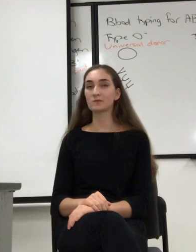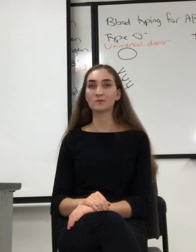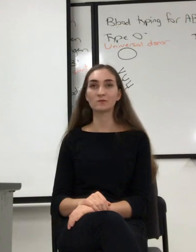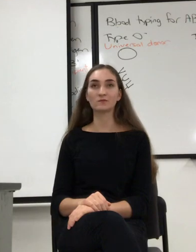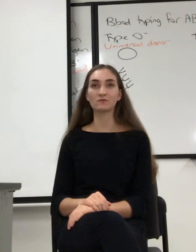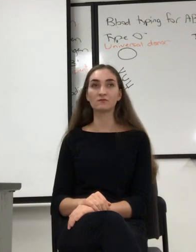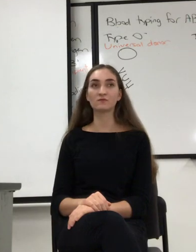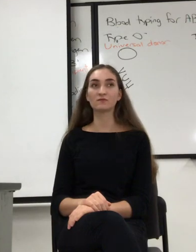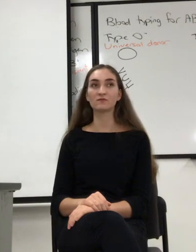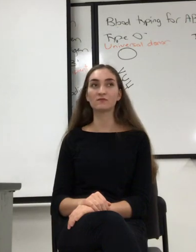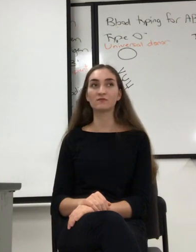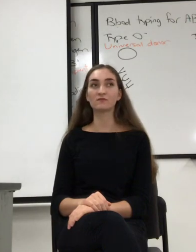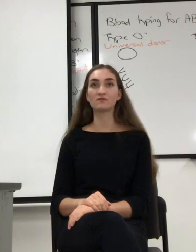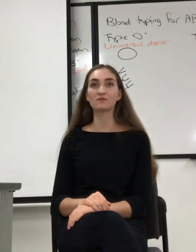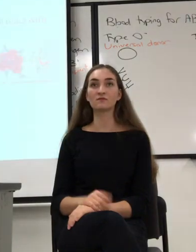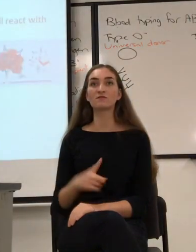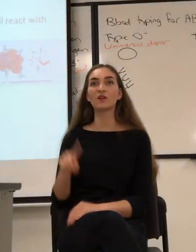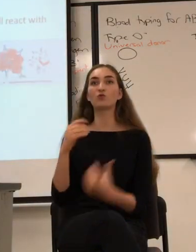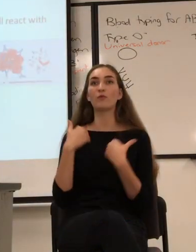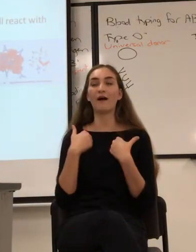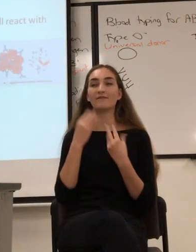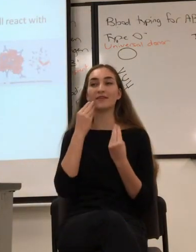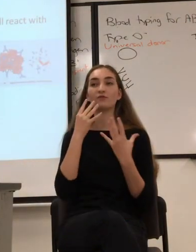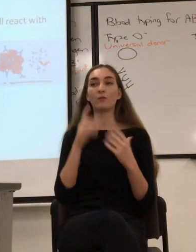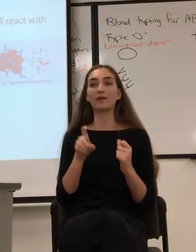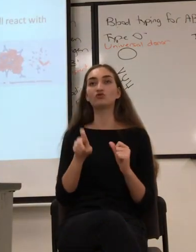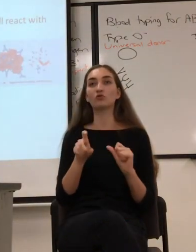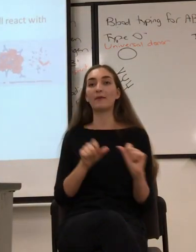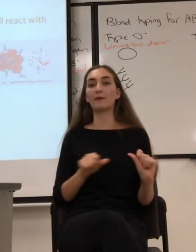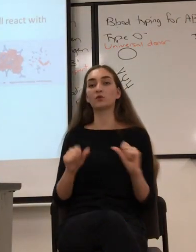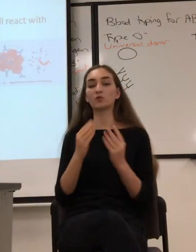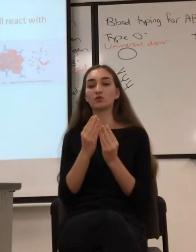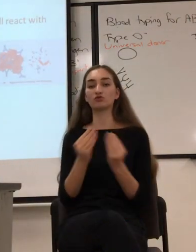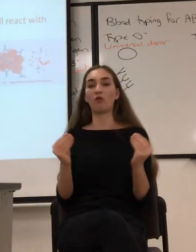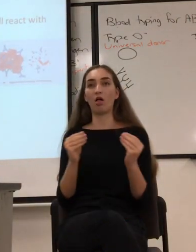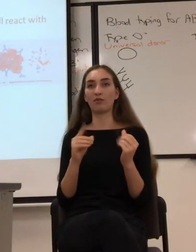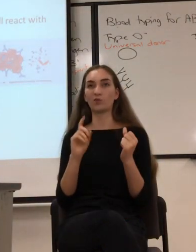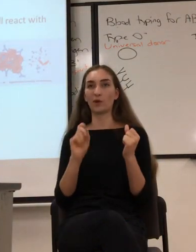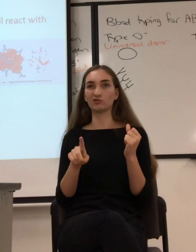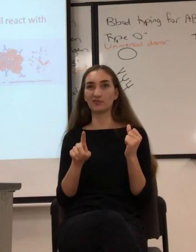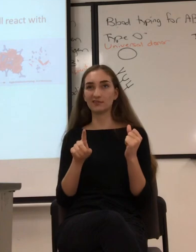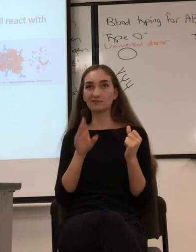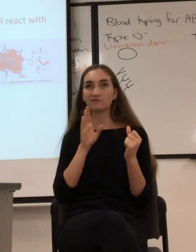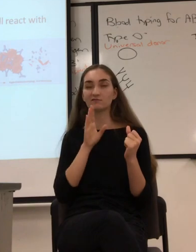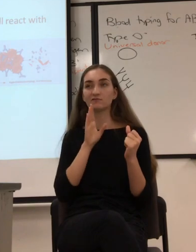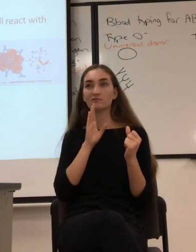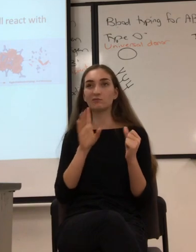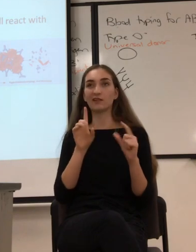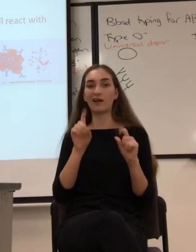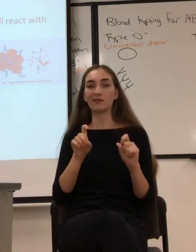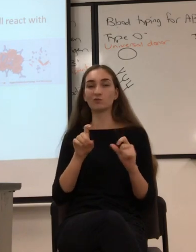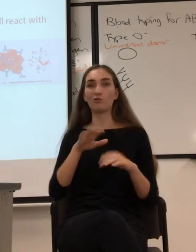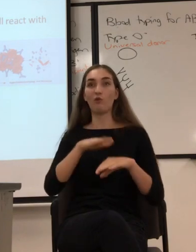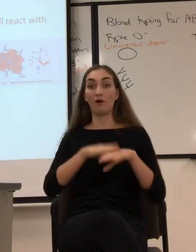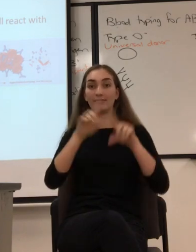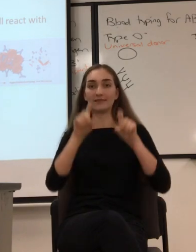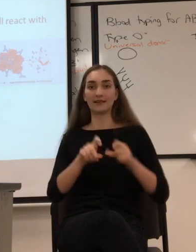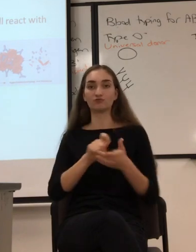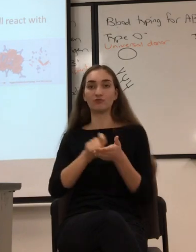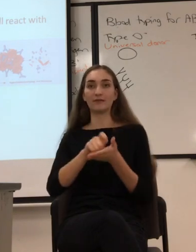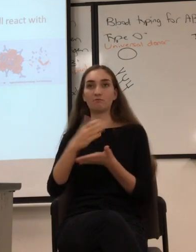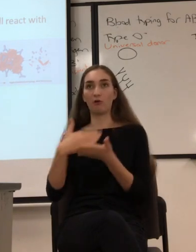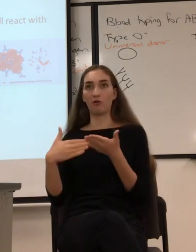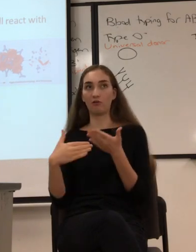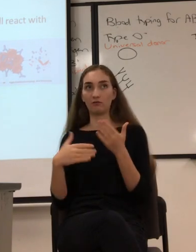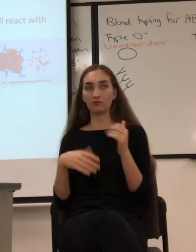You have the information, you should be able to solve problems. I'll ask you on the test, on the written part, can this person do anything to that person?